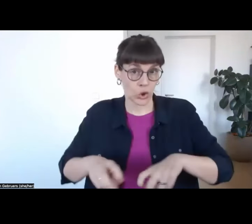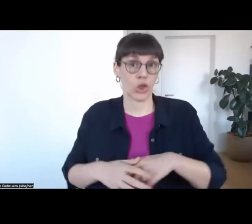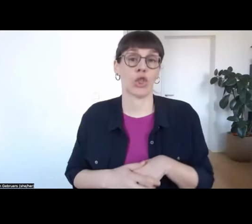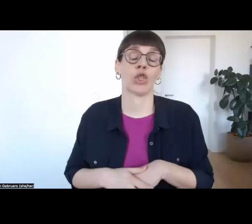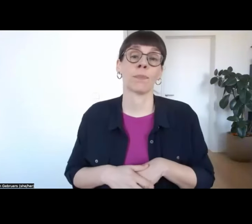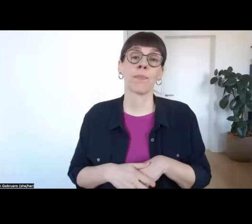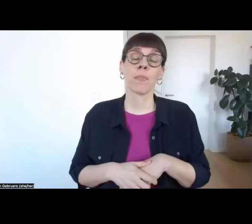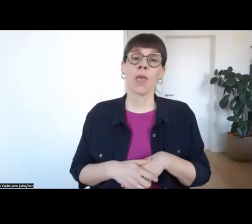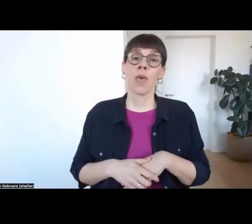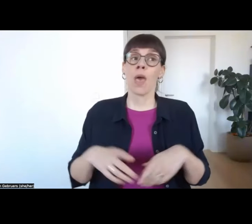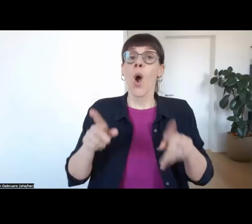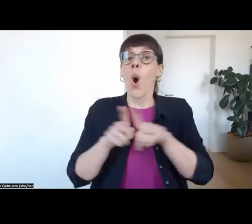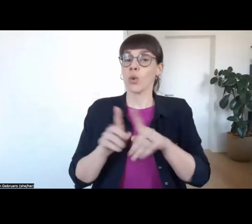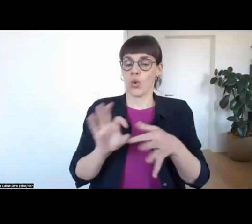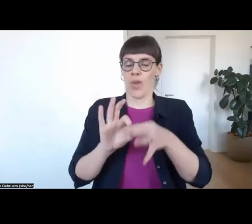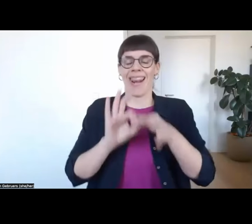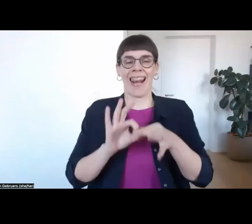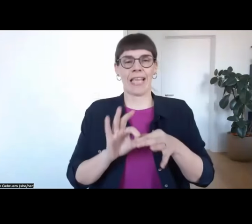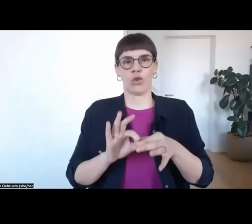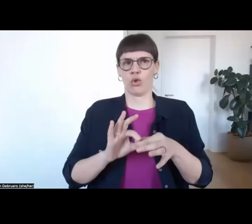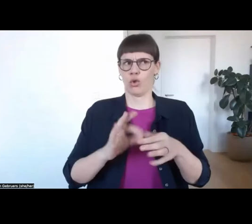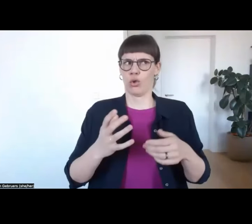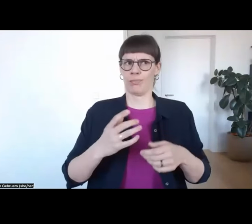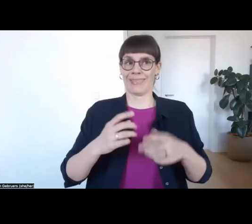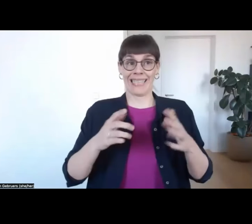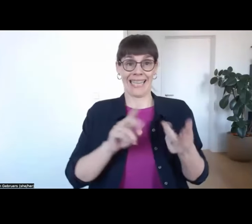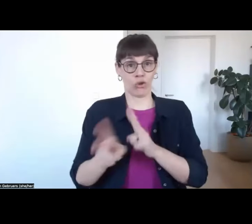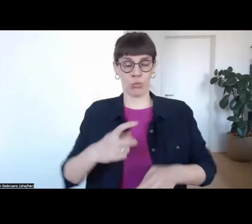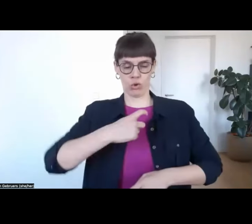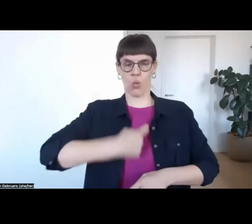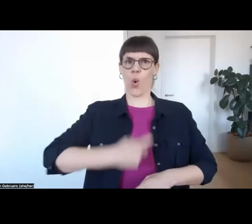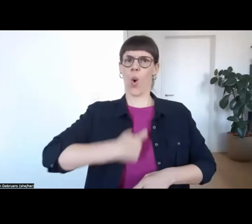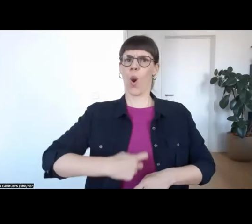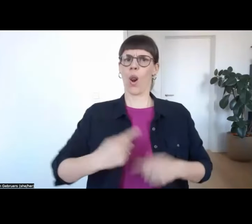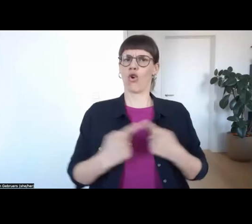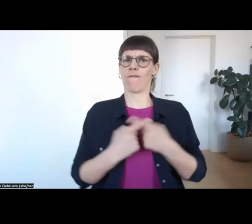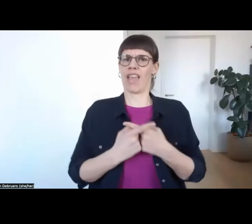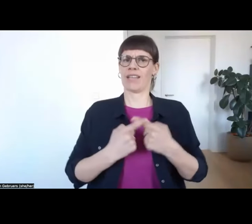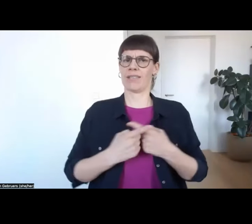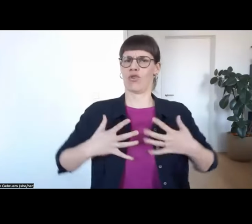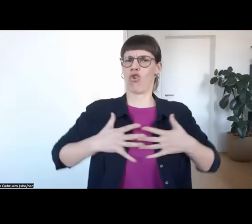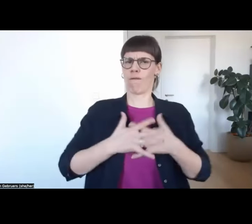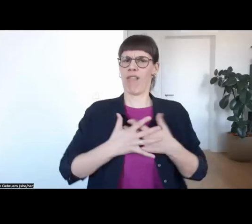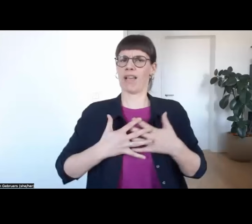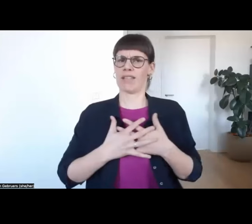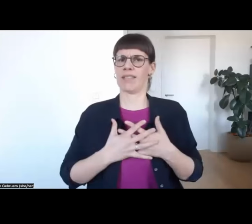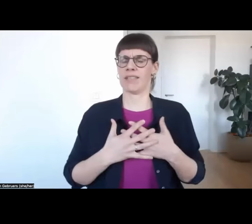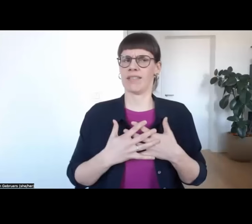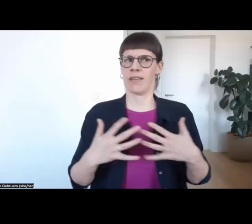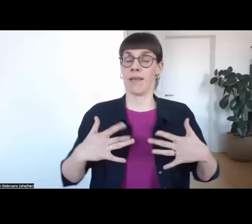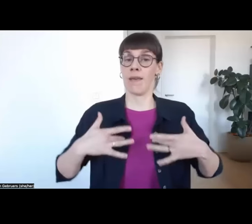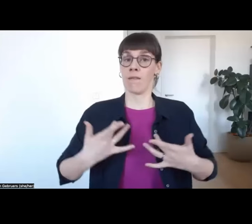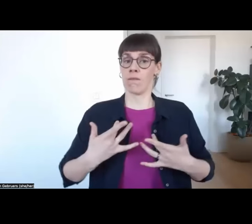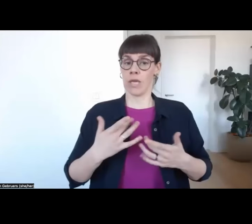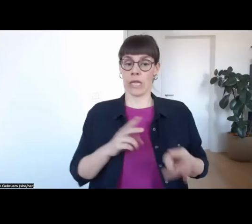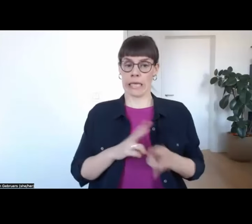There is some research, but very little, also around the role of the interpreter and the